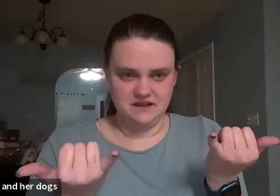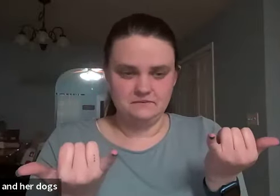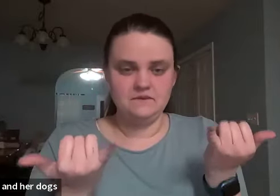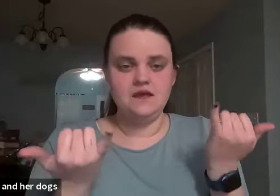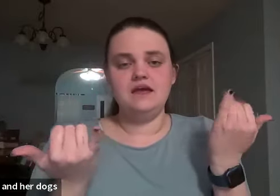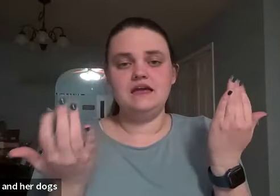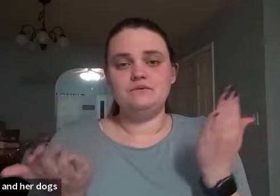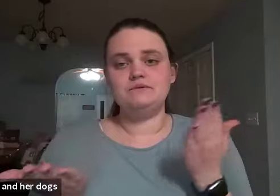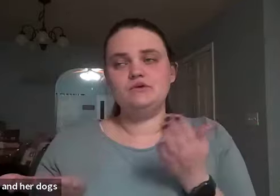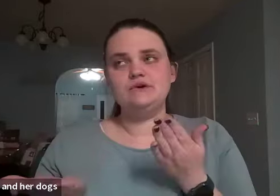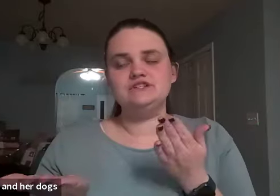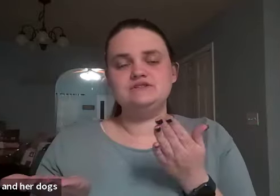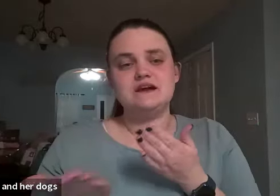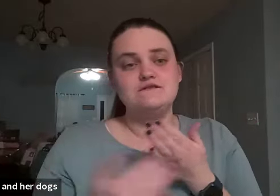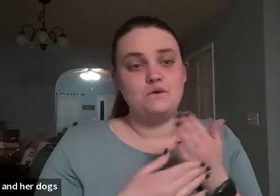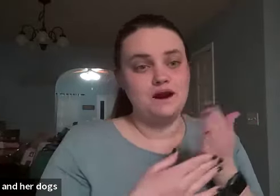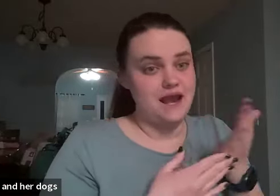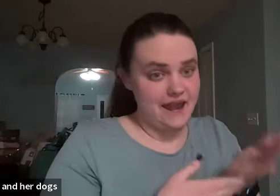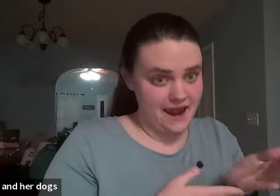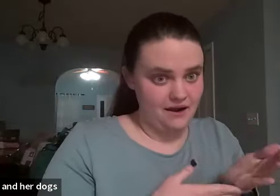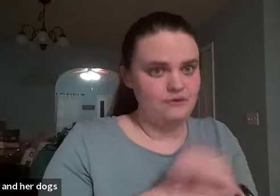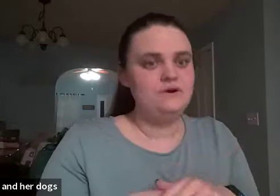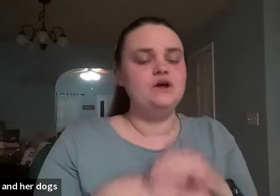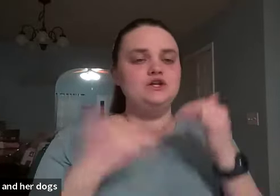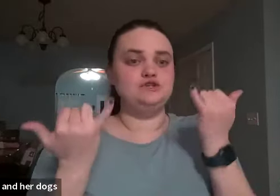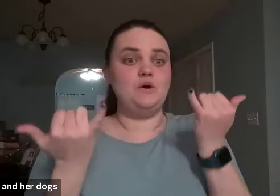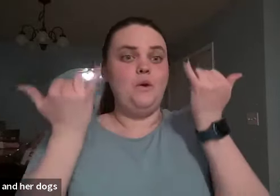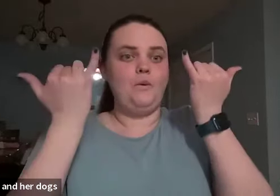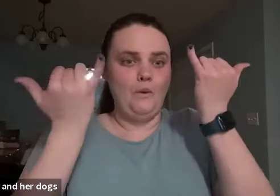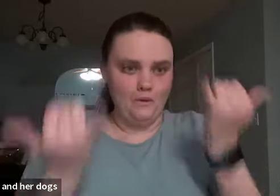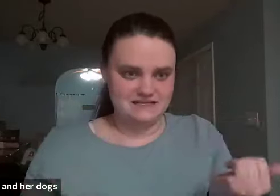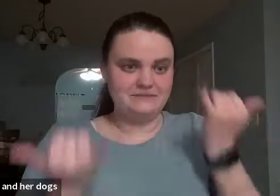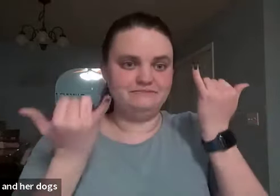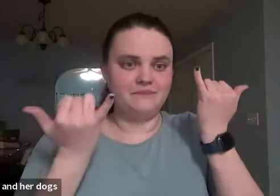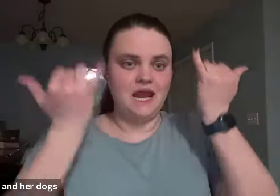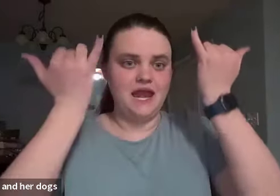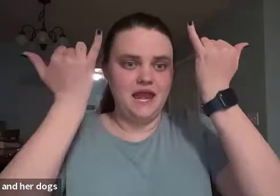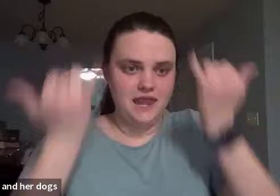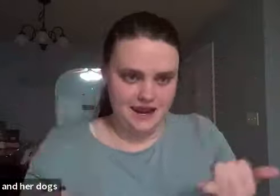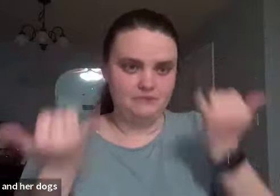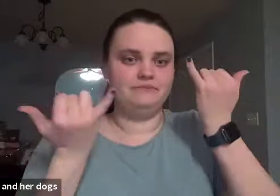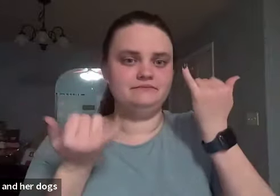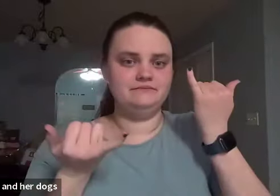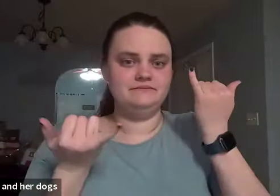Now, if we were going to do the sign for now, you do one time. Now.